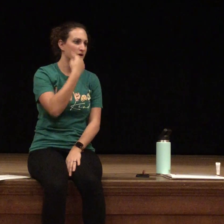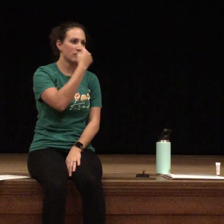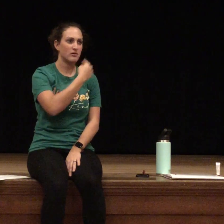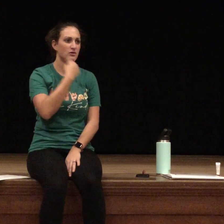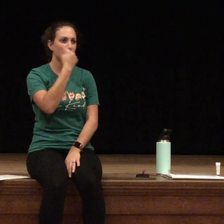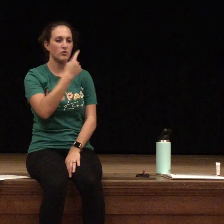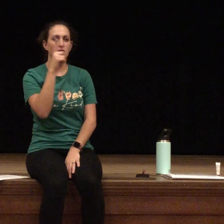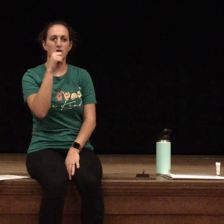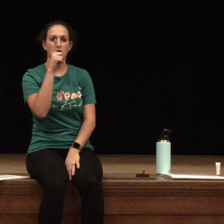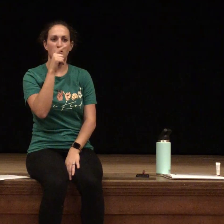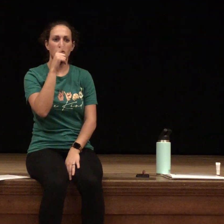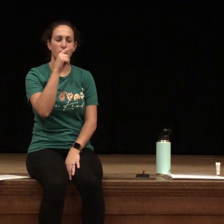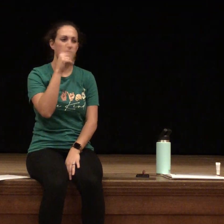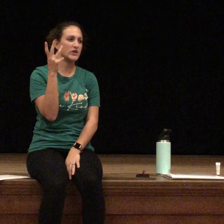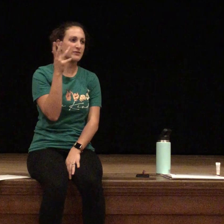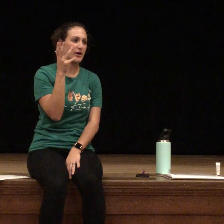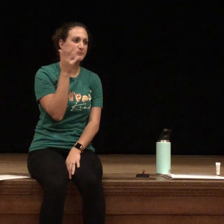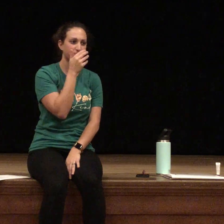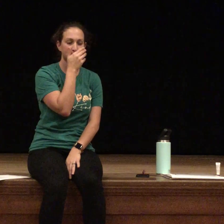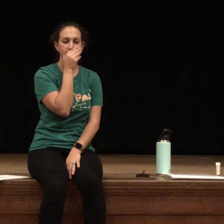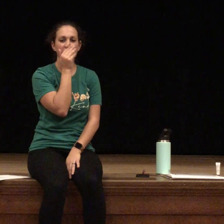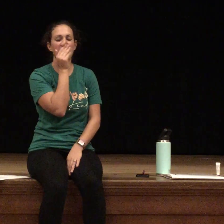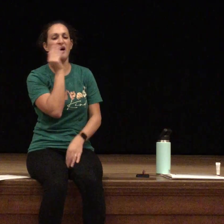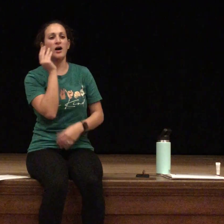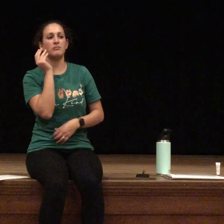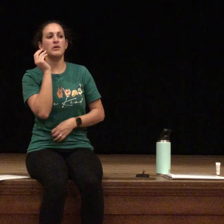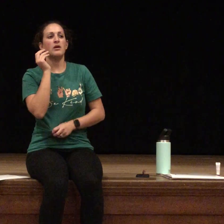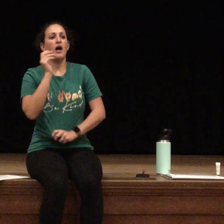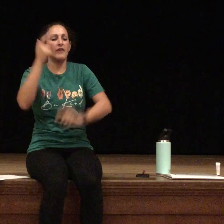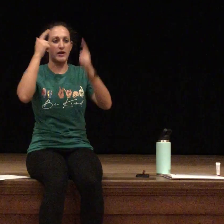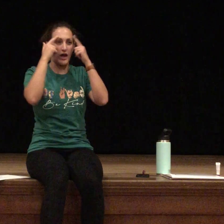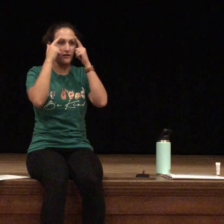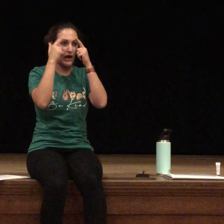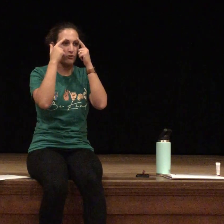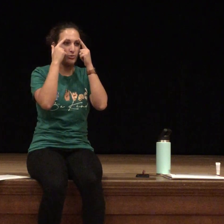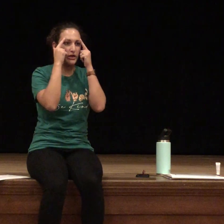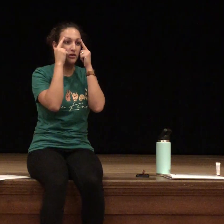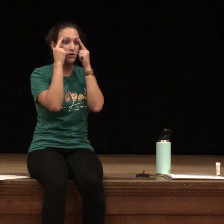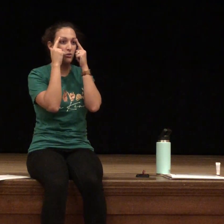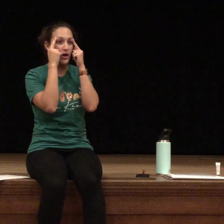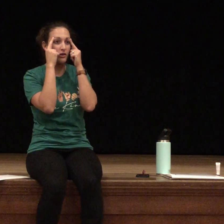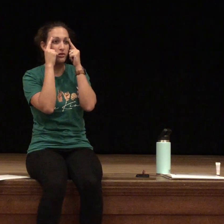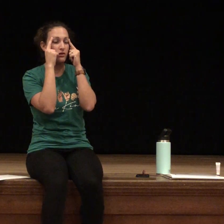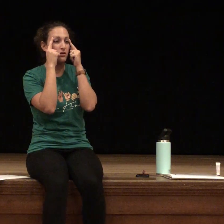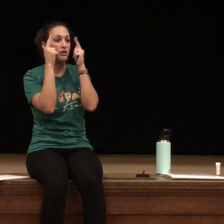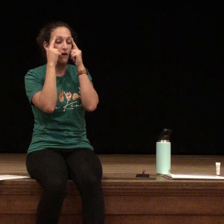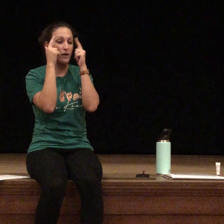doesn't matter. And then again, that that would be with eyebrows